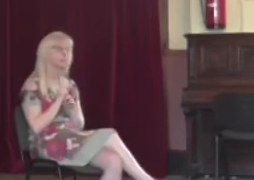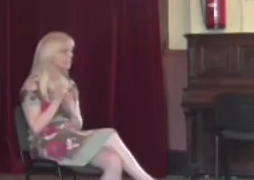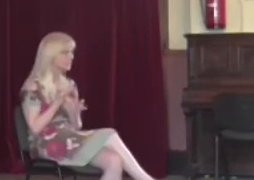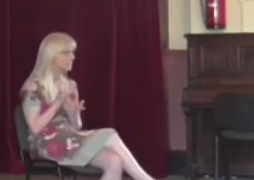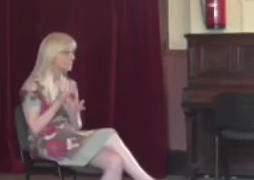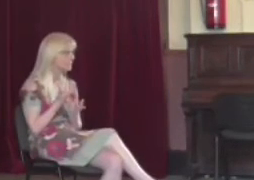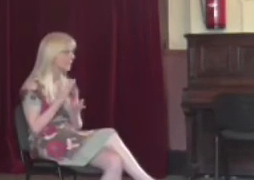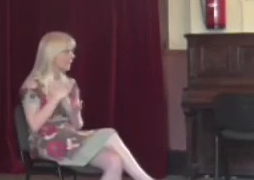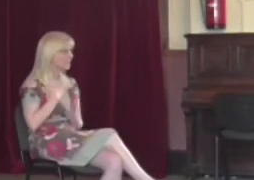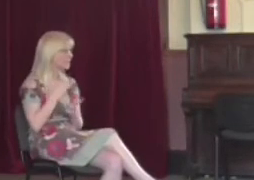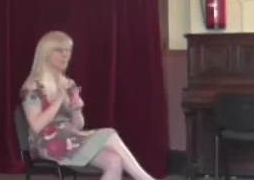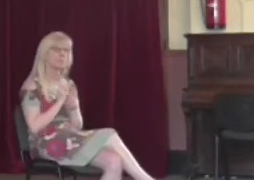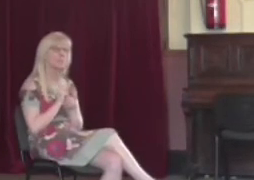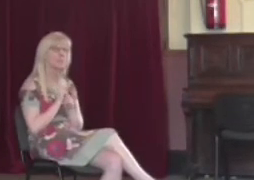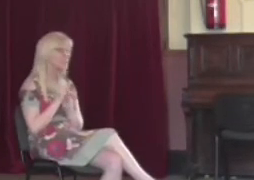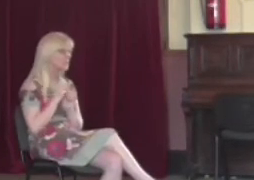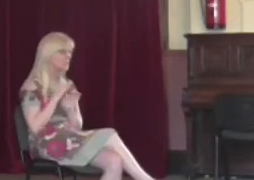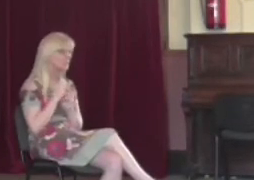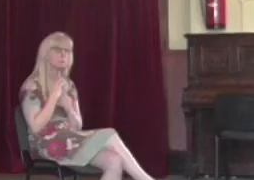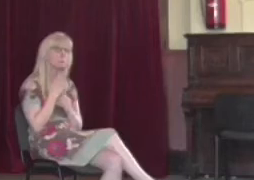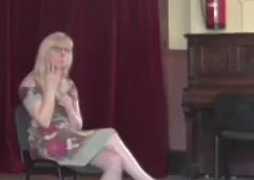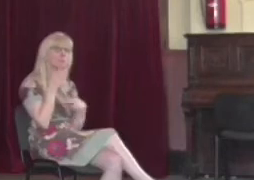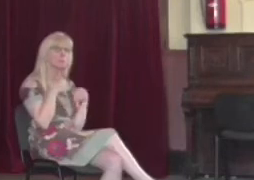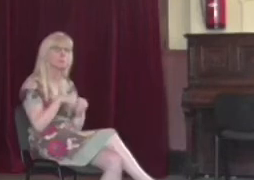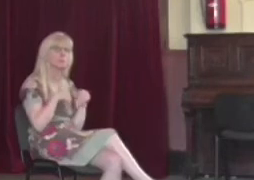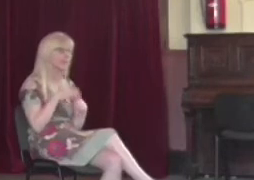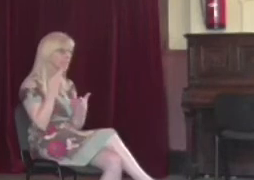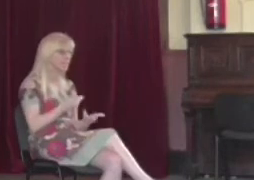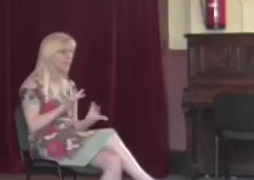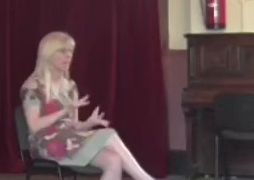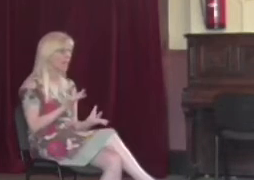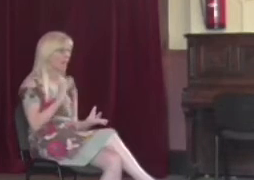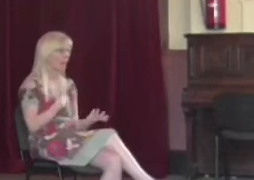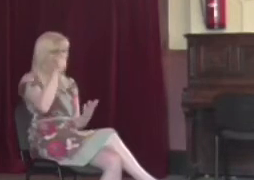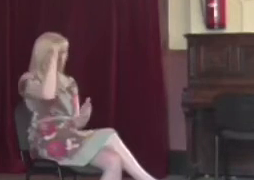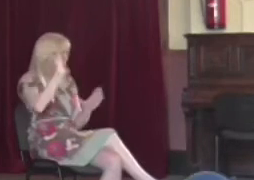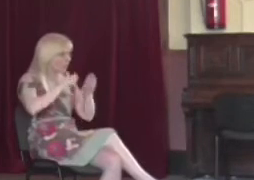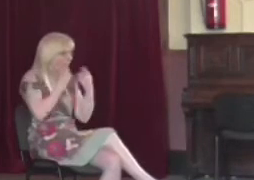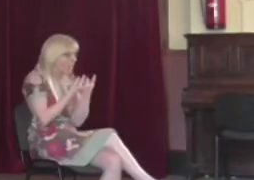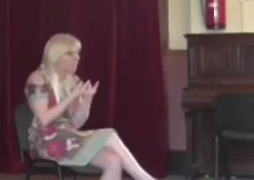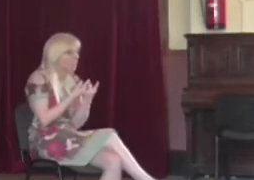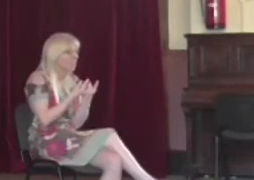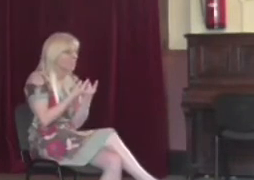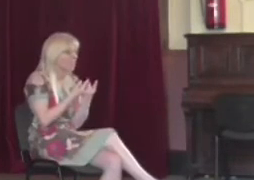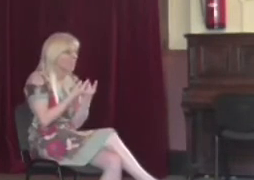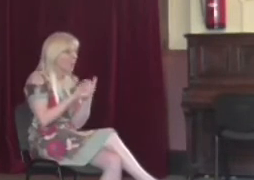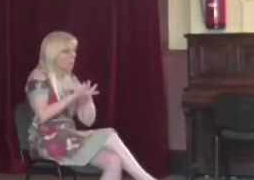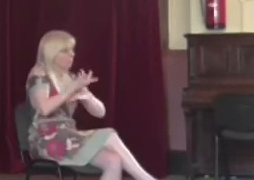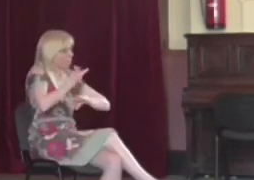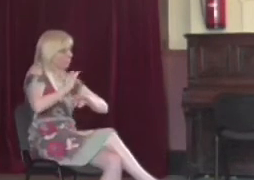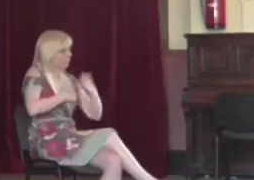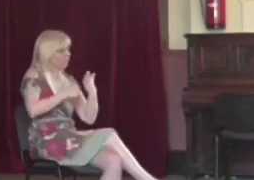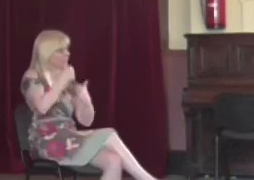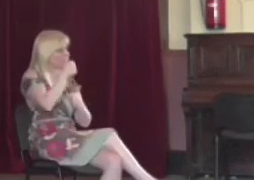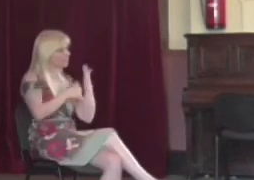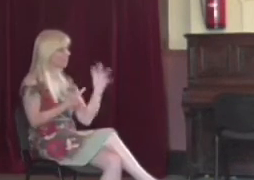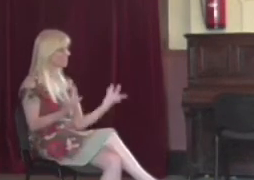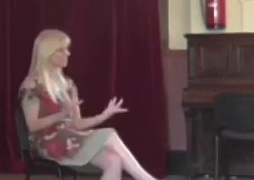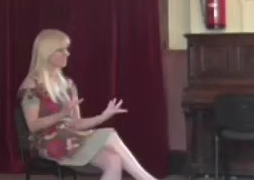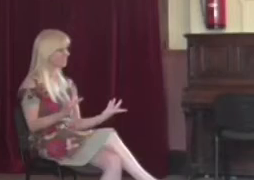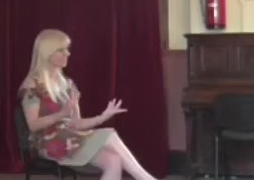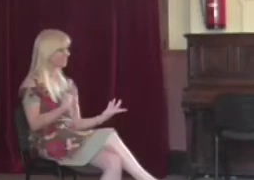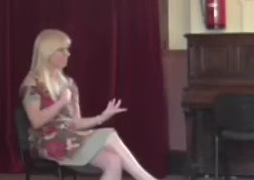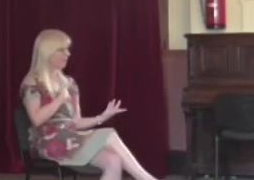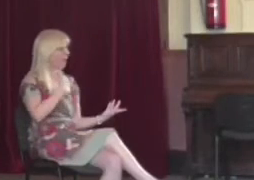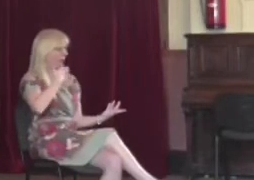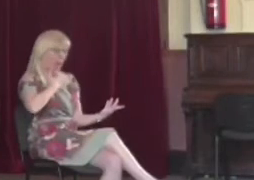thing that I've found out is it's not about me, it's not about you, it's about him. Make him your focus, and that's where the change will come.